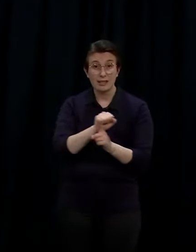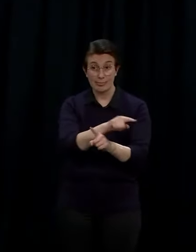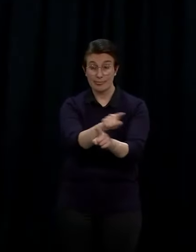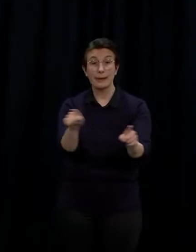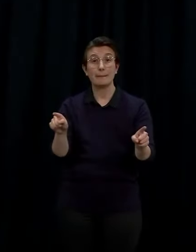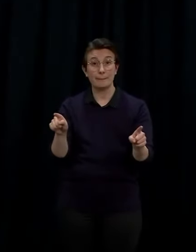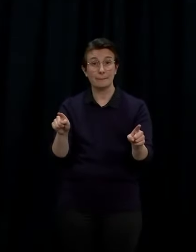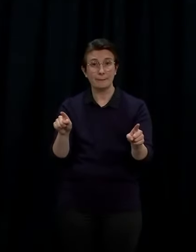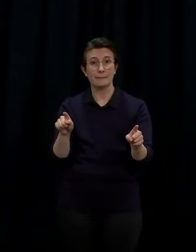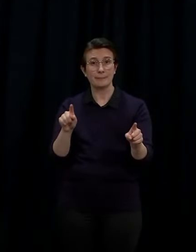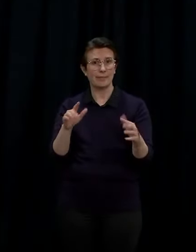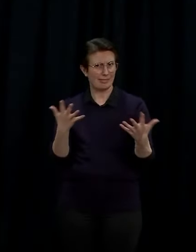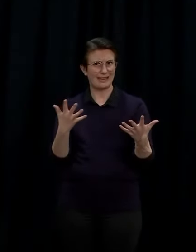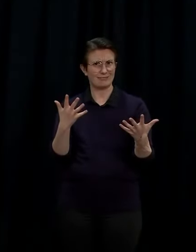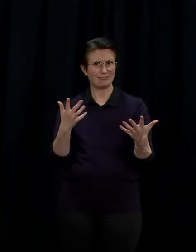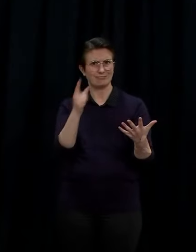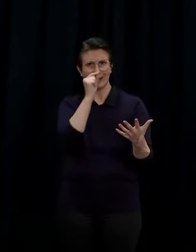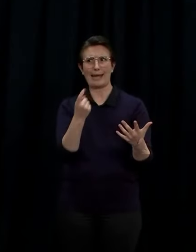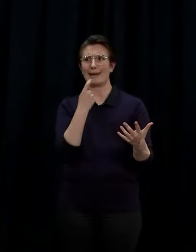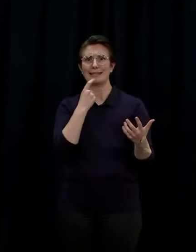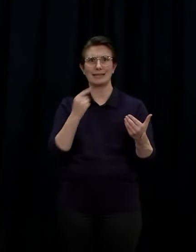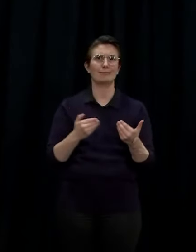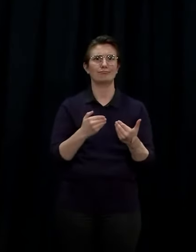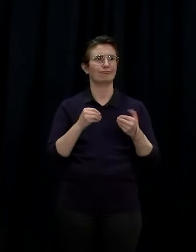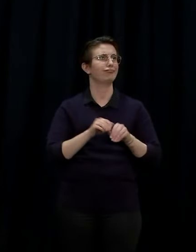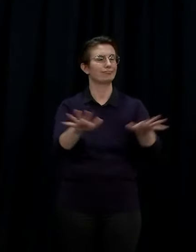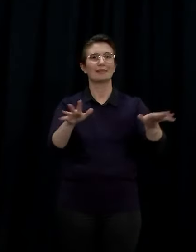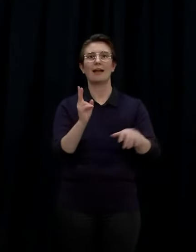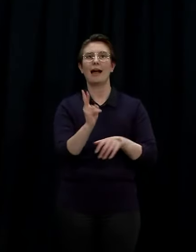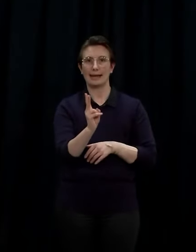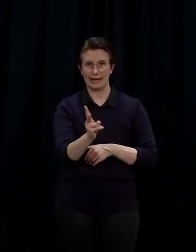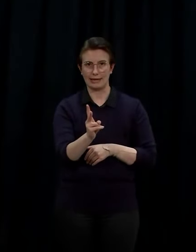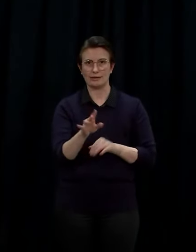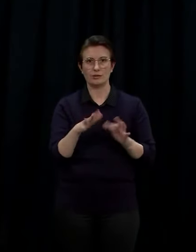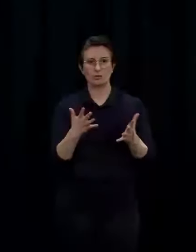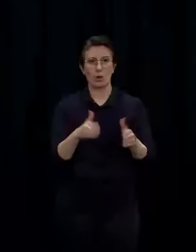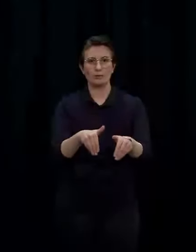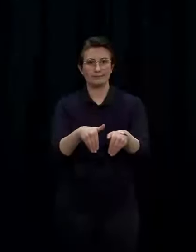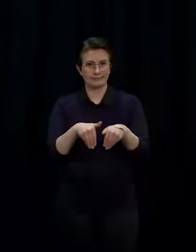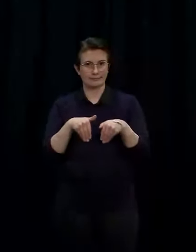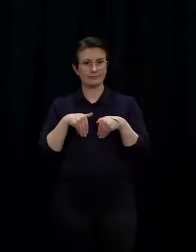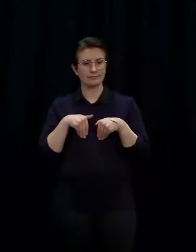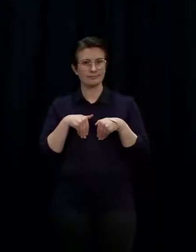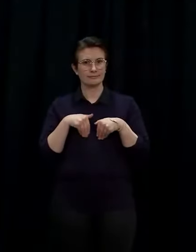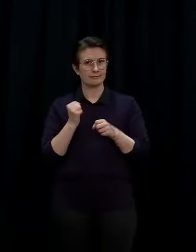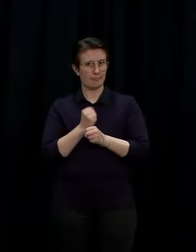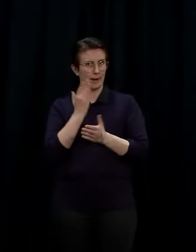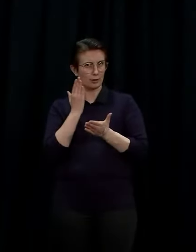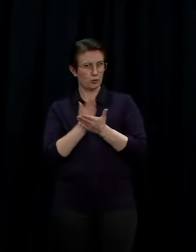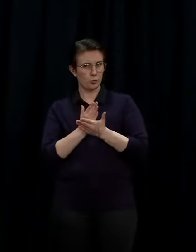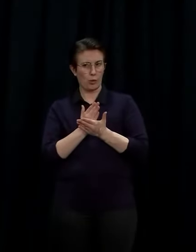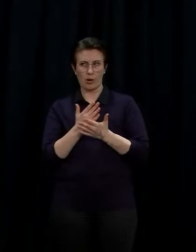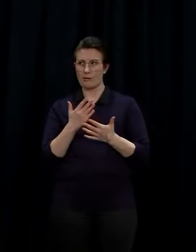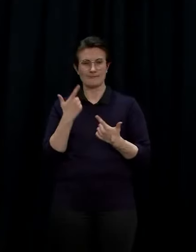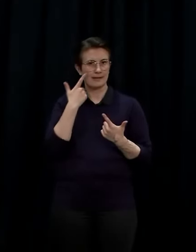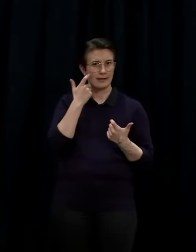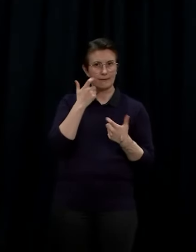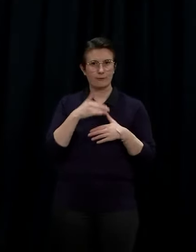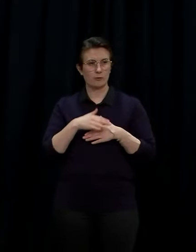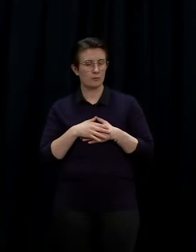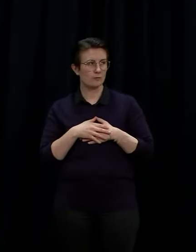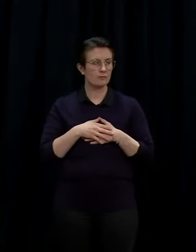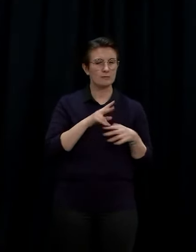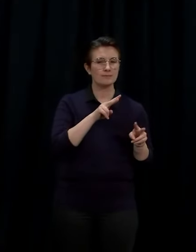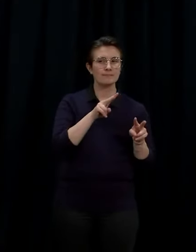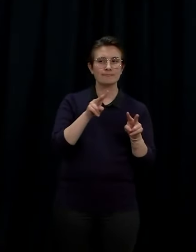down the levels with confidence and certainty that we're not putting Kiwis and our wider elimination strategy at risk. Level 3 allows